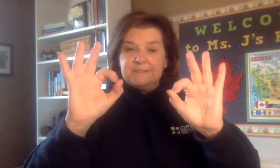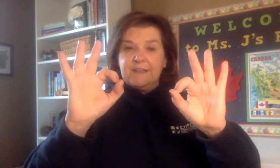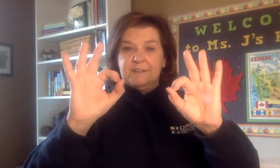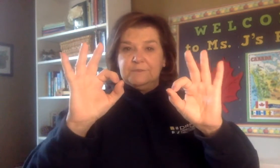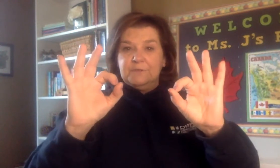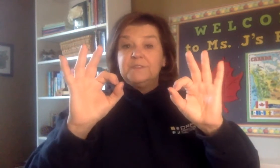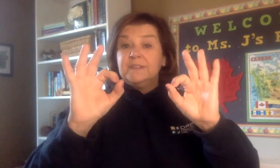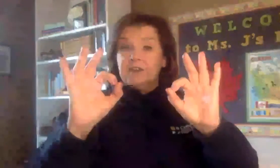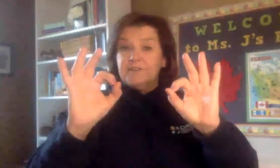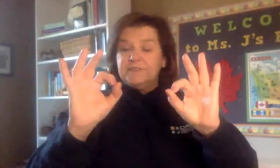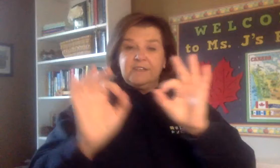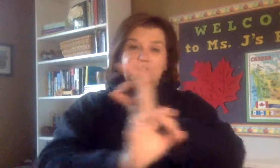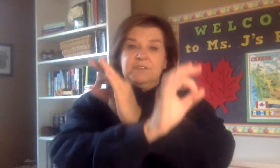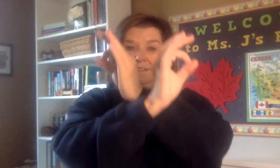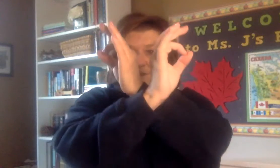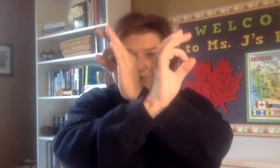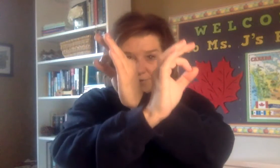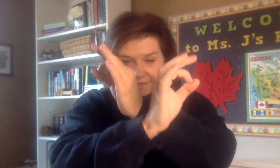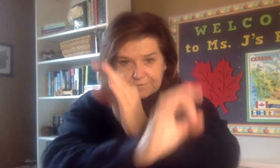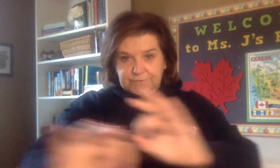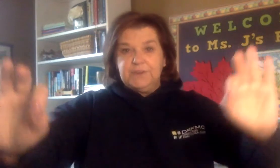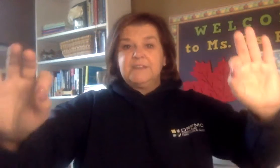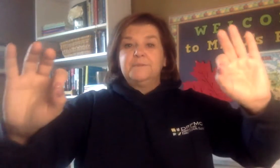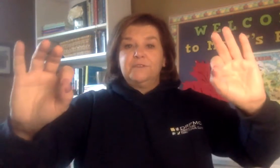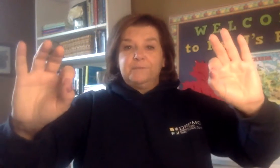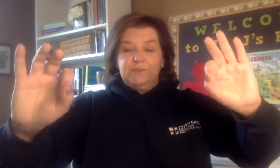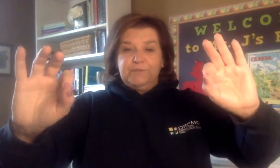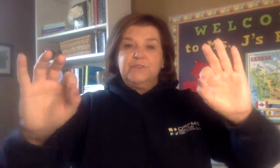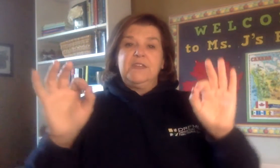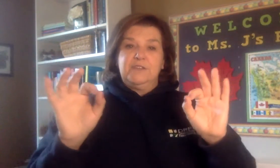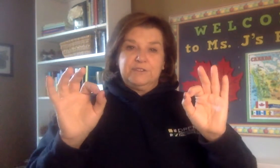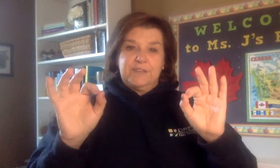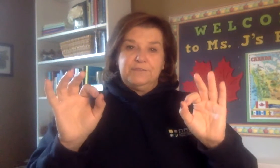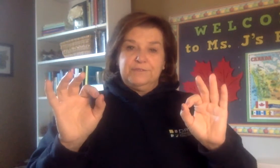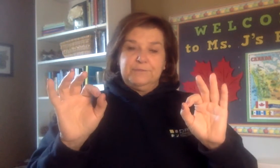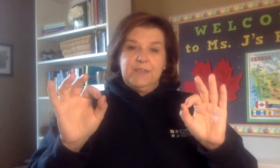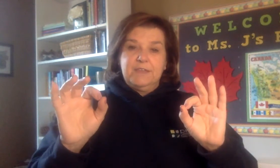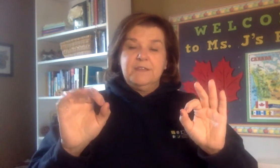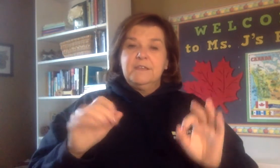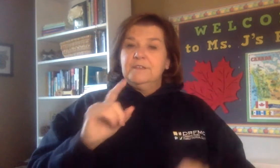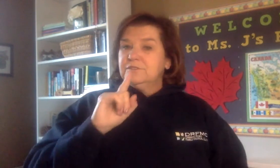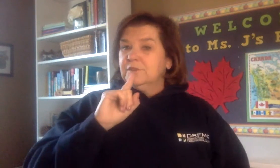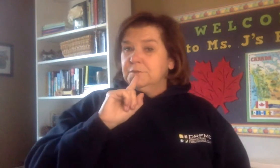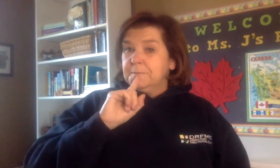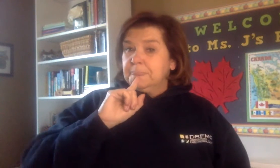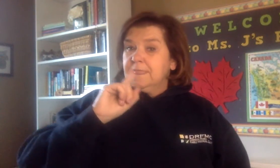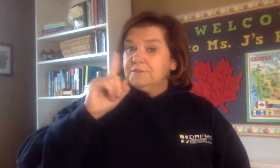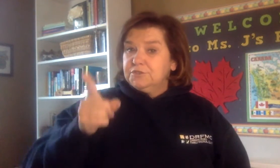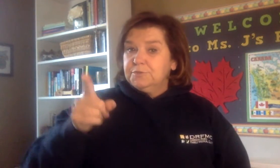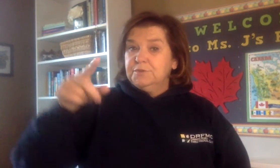signing it will do it with the letter F. It tells you that it's freedom. You're freeing yourself. Okay, so the